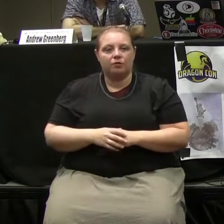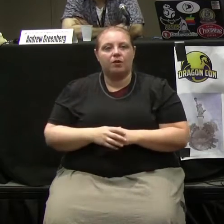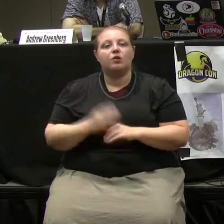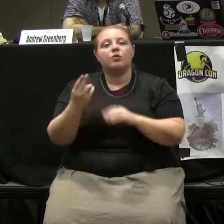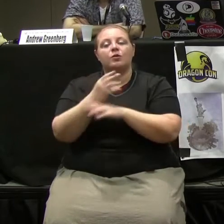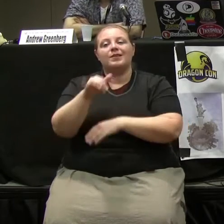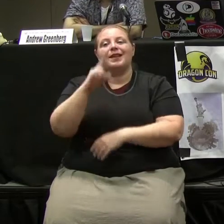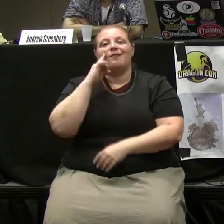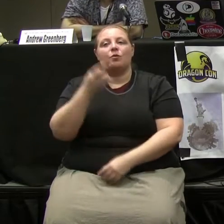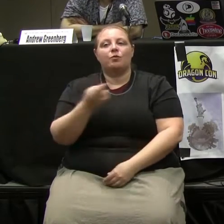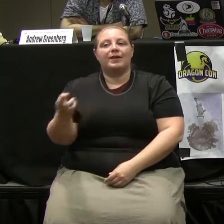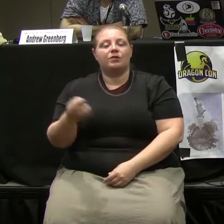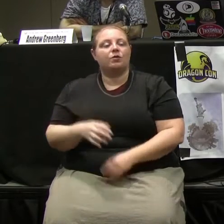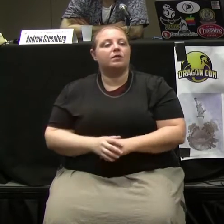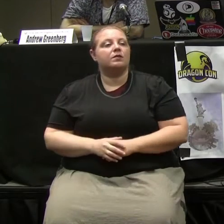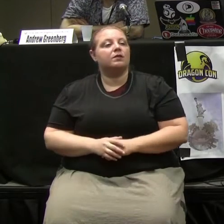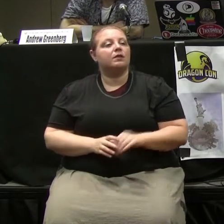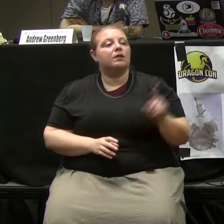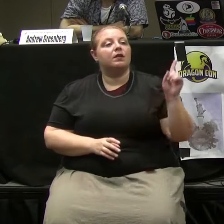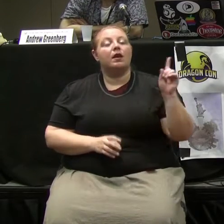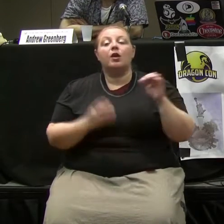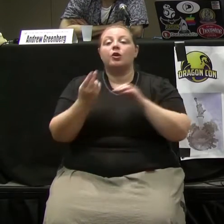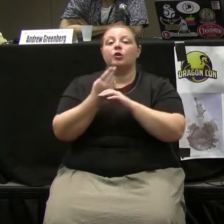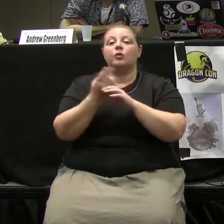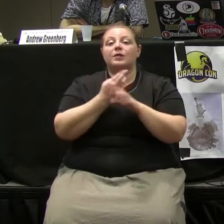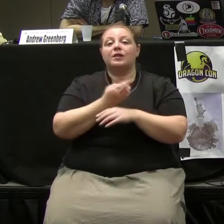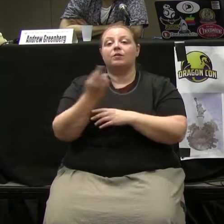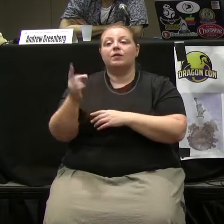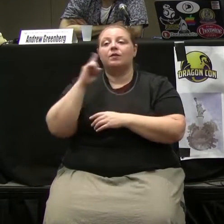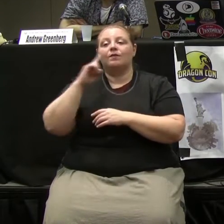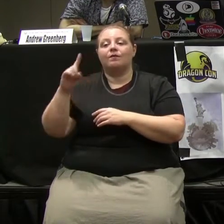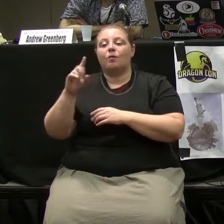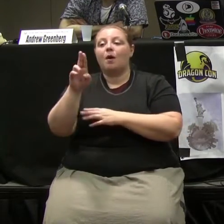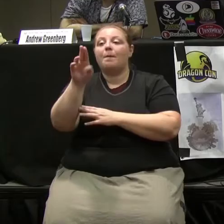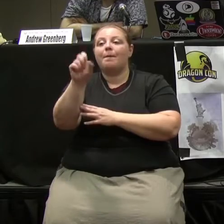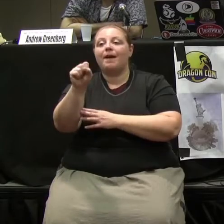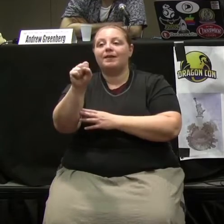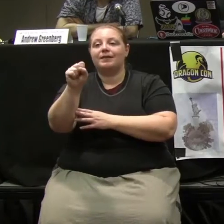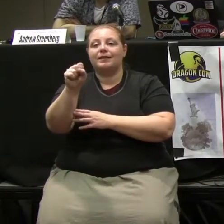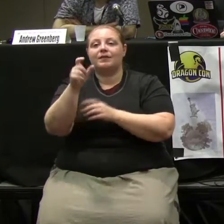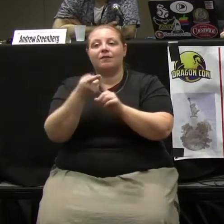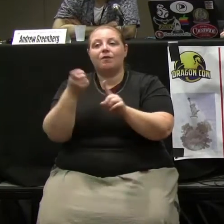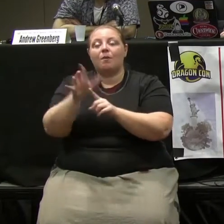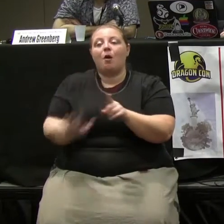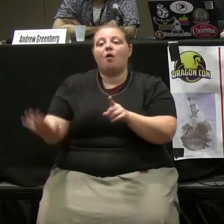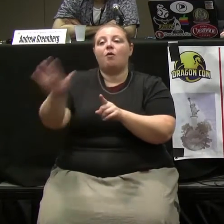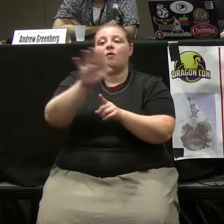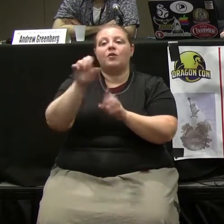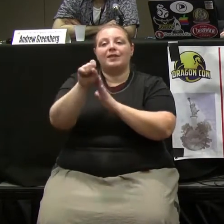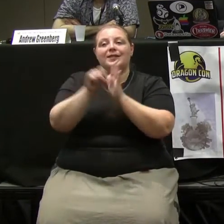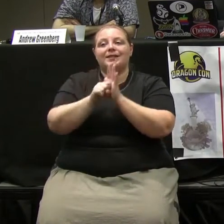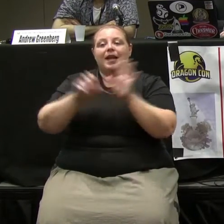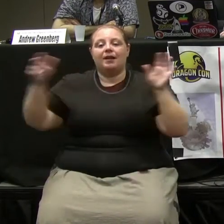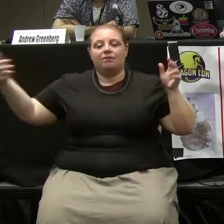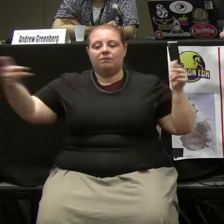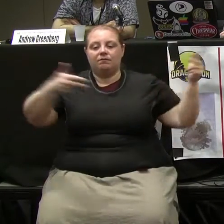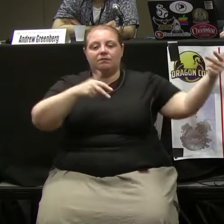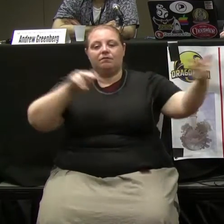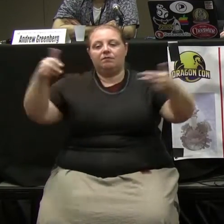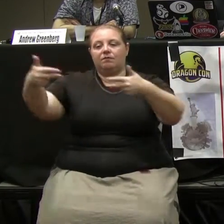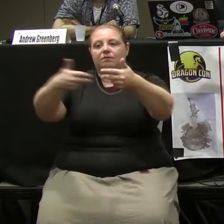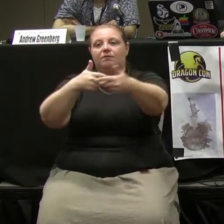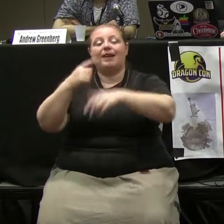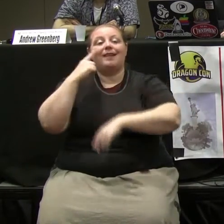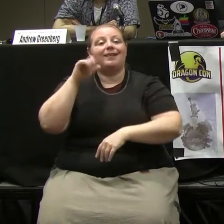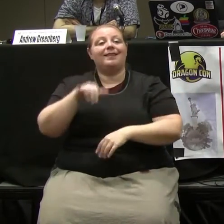resources as well. I mean, but using resources to bus people in from around the state, I feel like that is a golden thing to do.